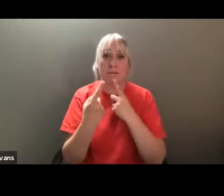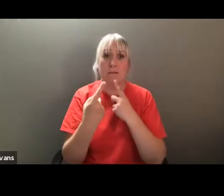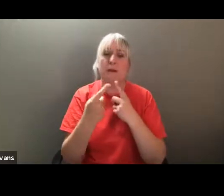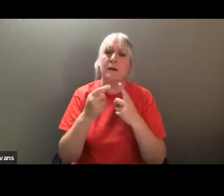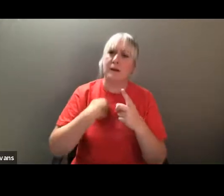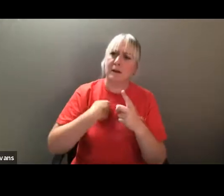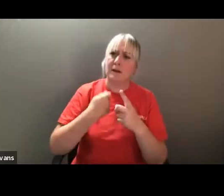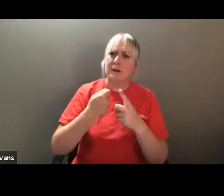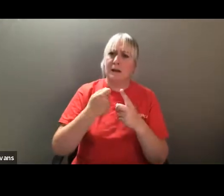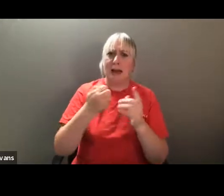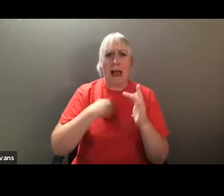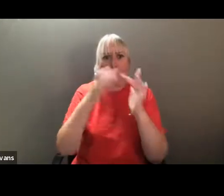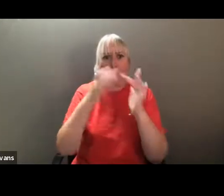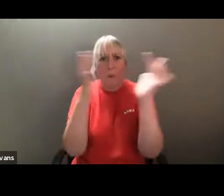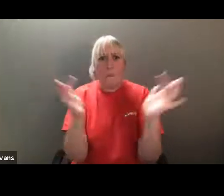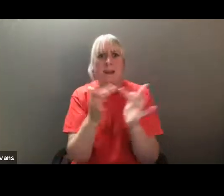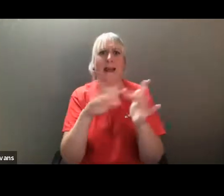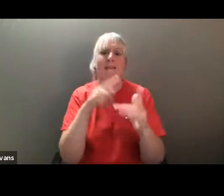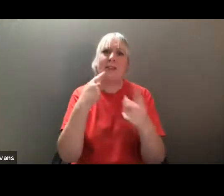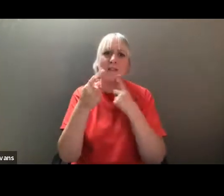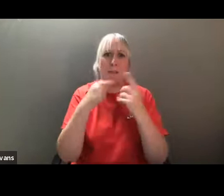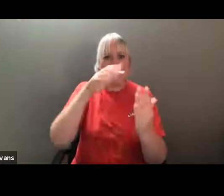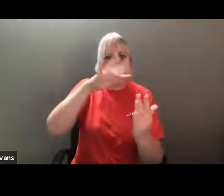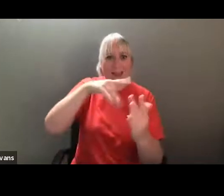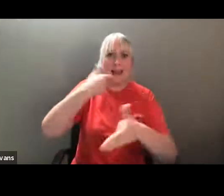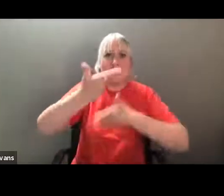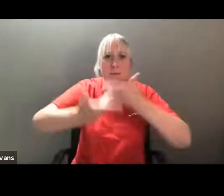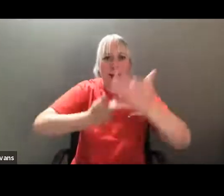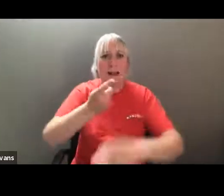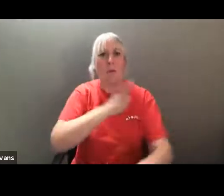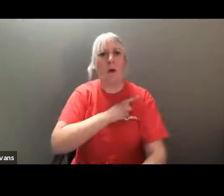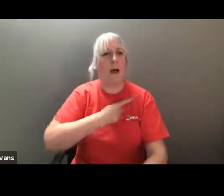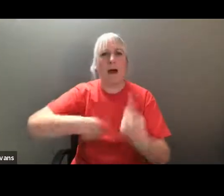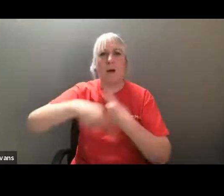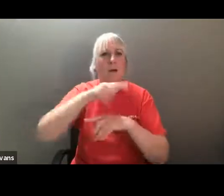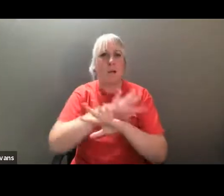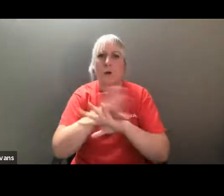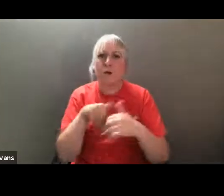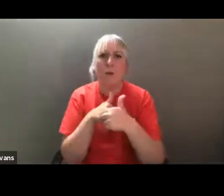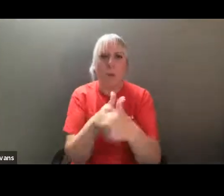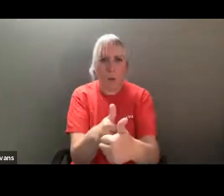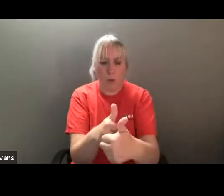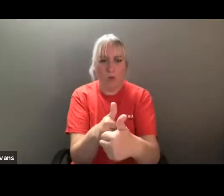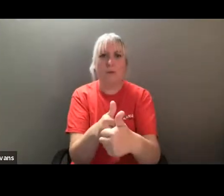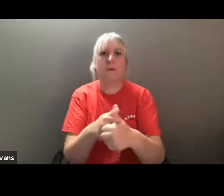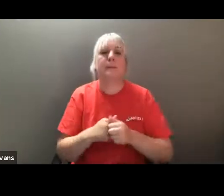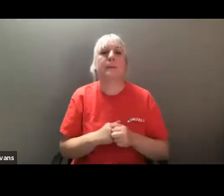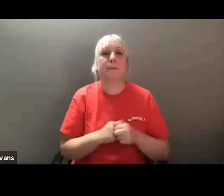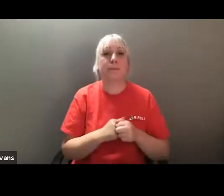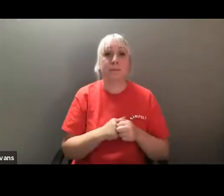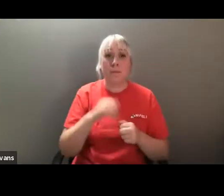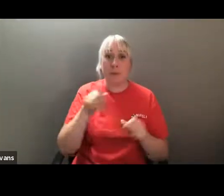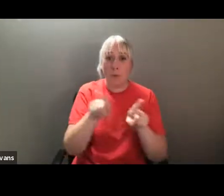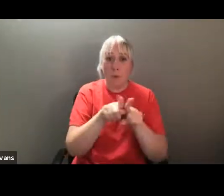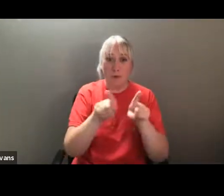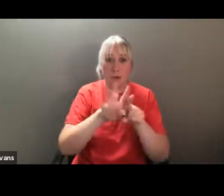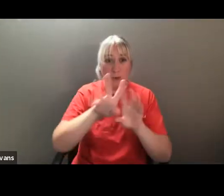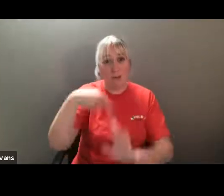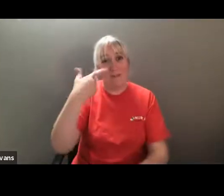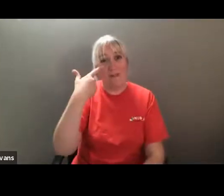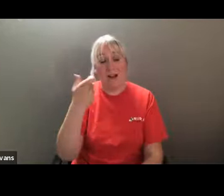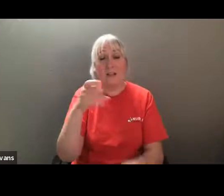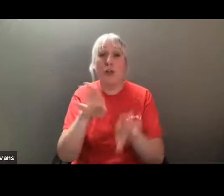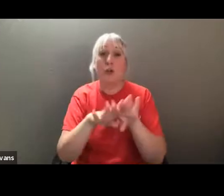Income, Solution or Illusion. These ideas are also laid out in more detail in the article, Universal